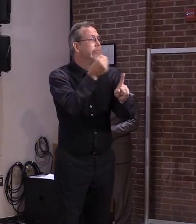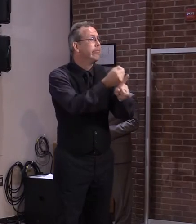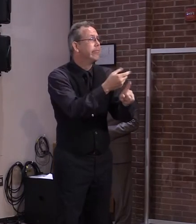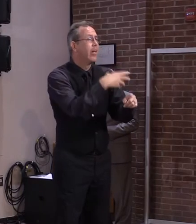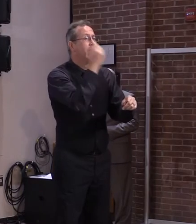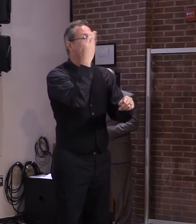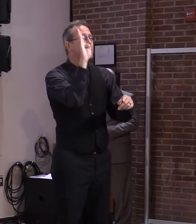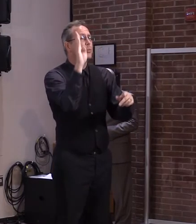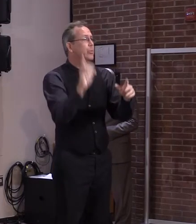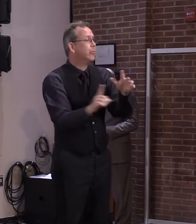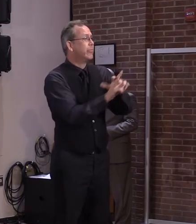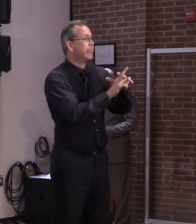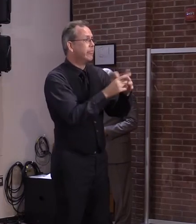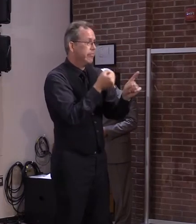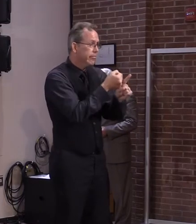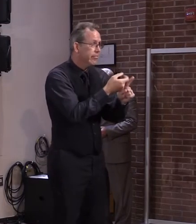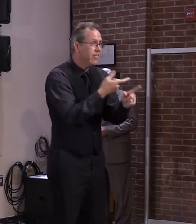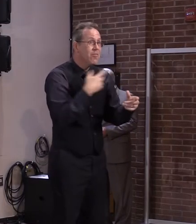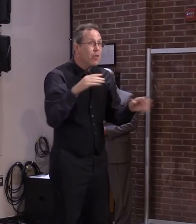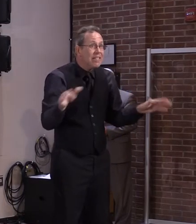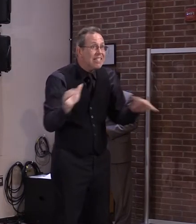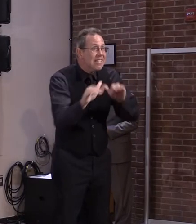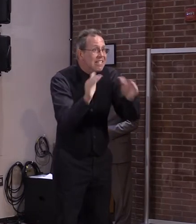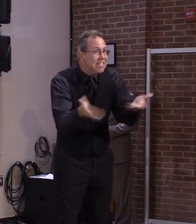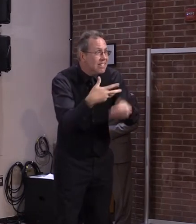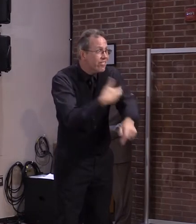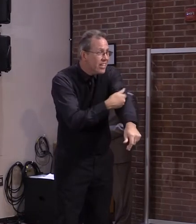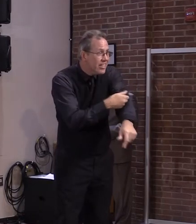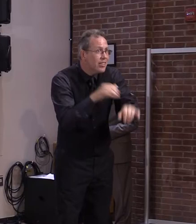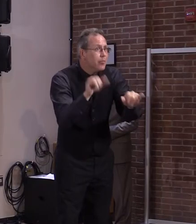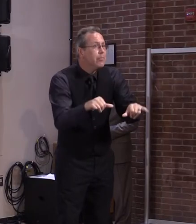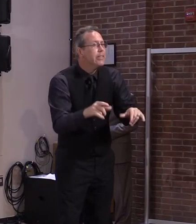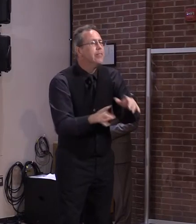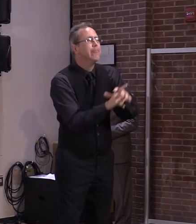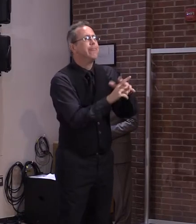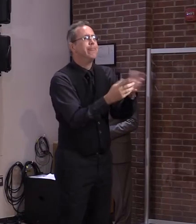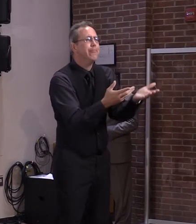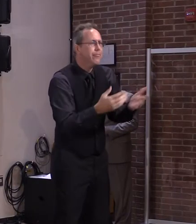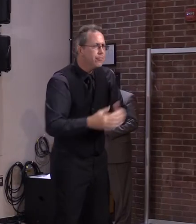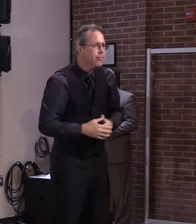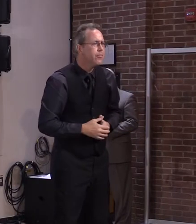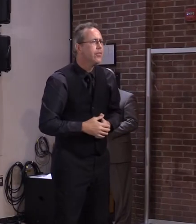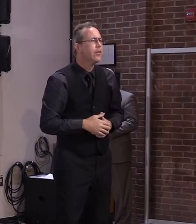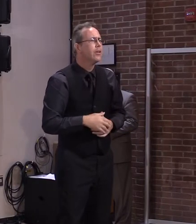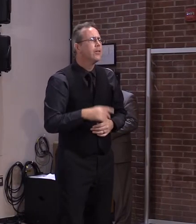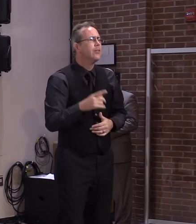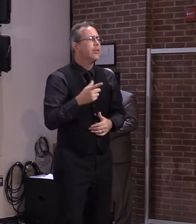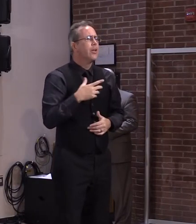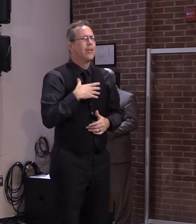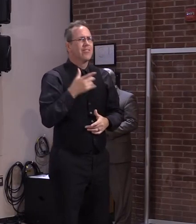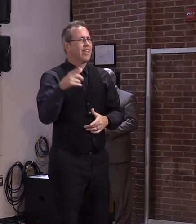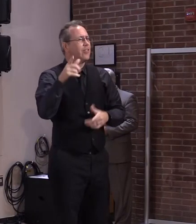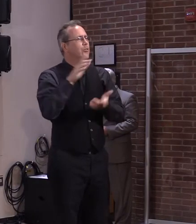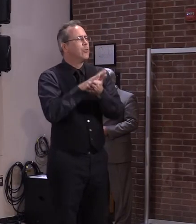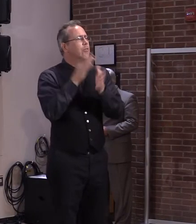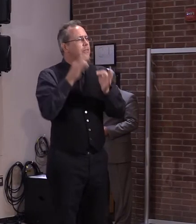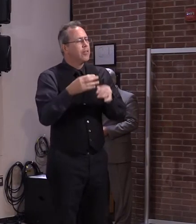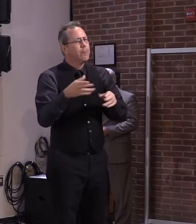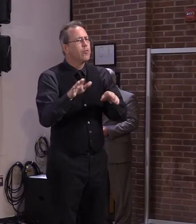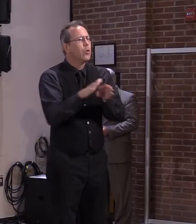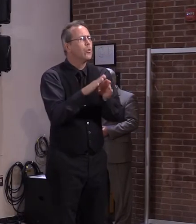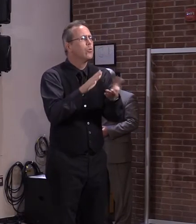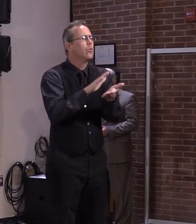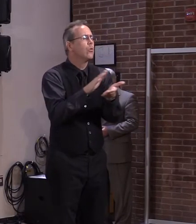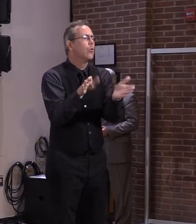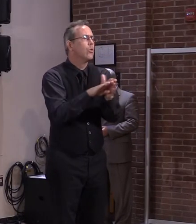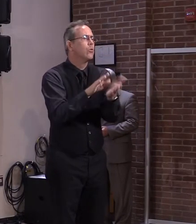vaccination rates and so forth. But he had to ultimately make the decision due to a number of considerations to close the school for a bit. And I totally support him in that